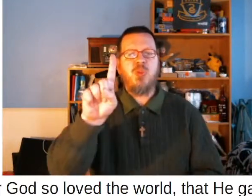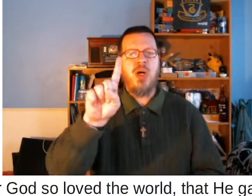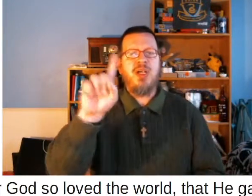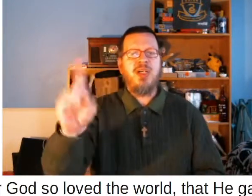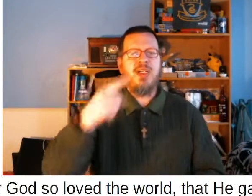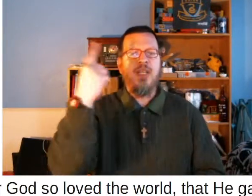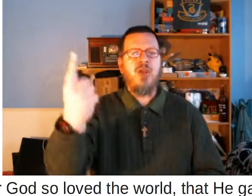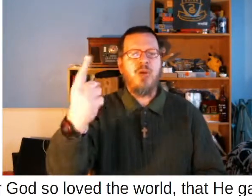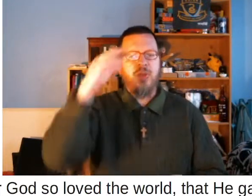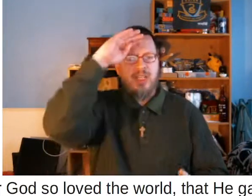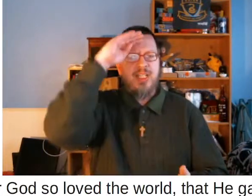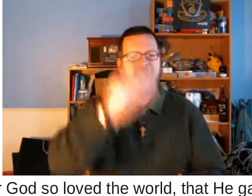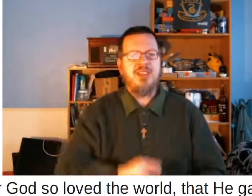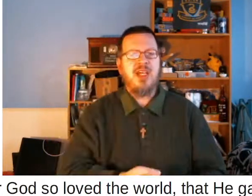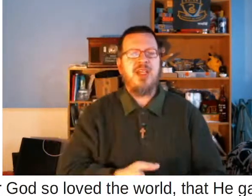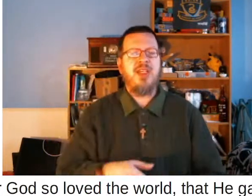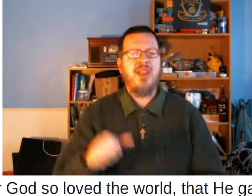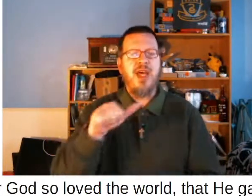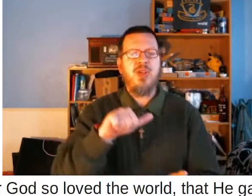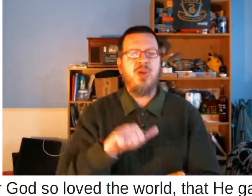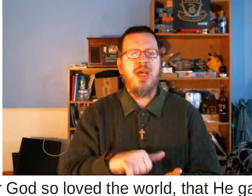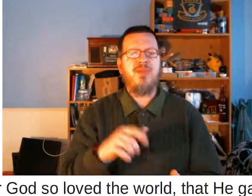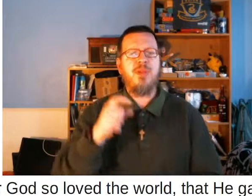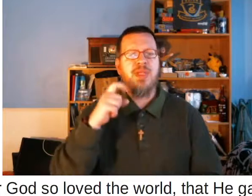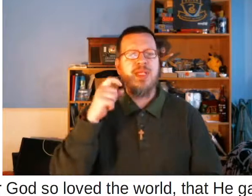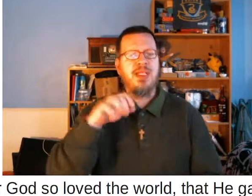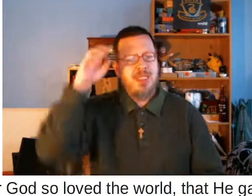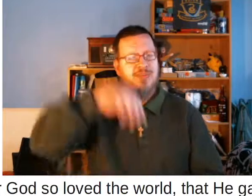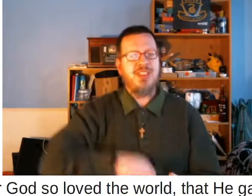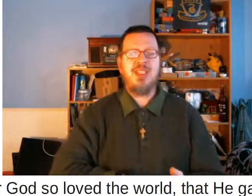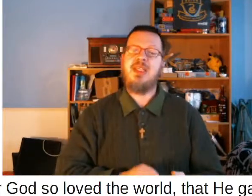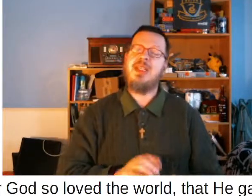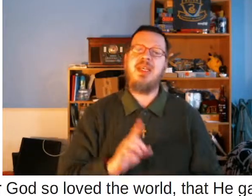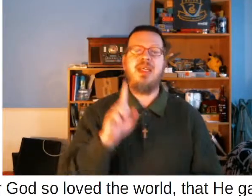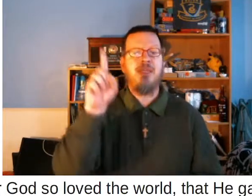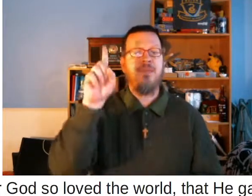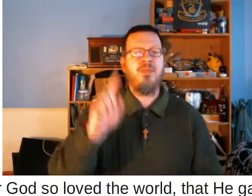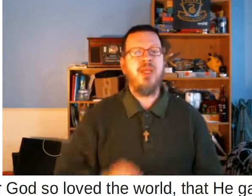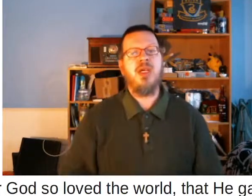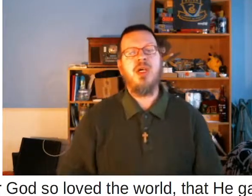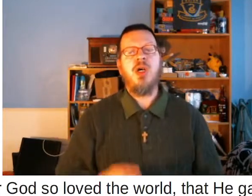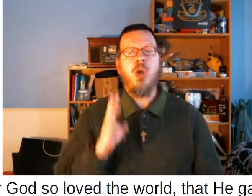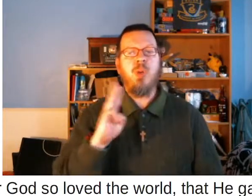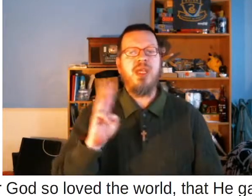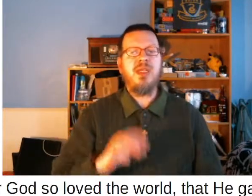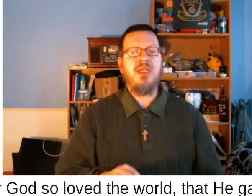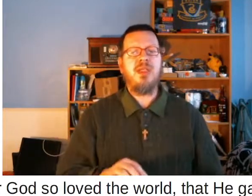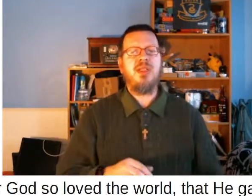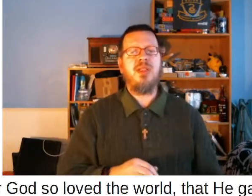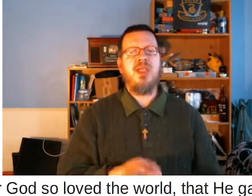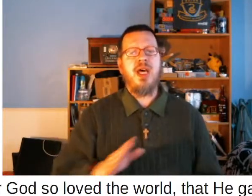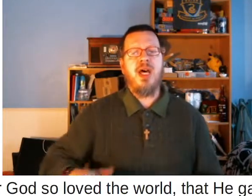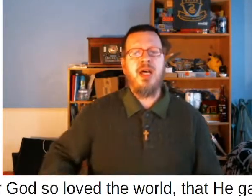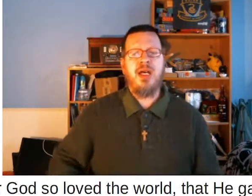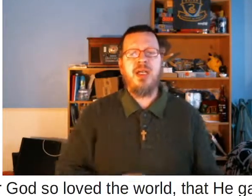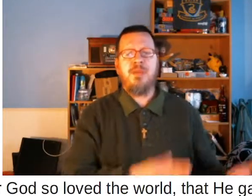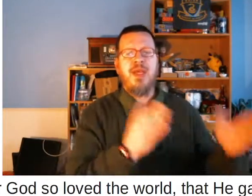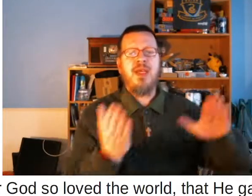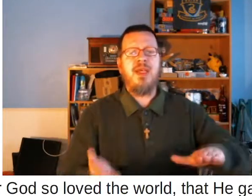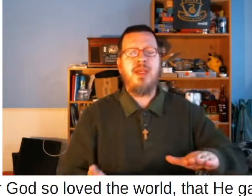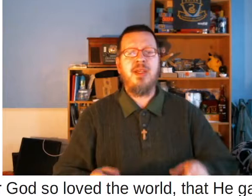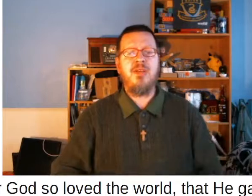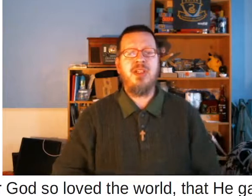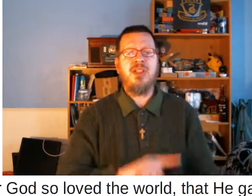gave his one and only Son, that whoever believes in him will